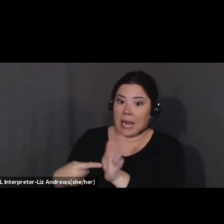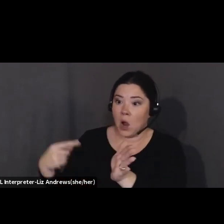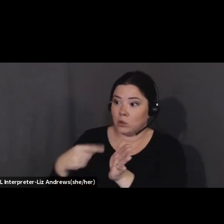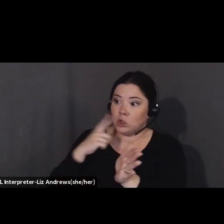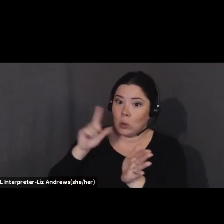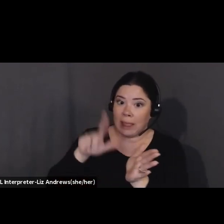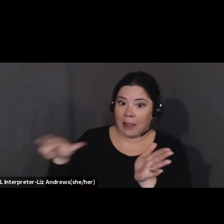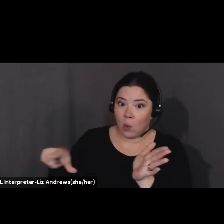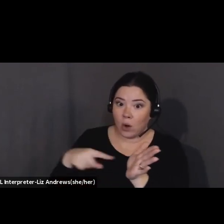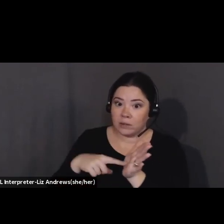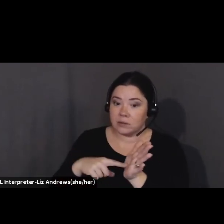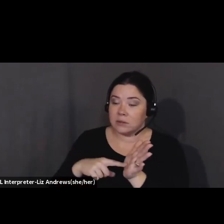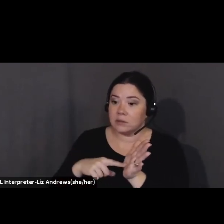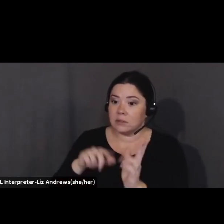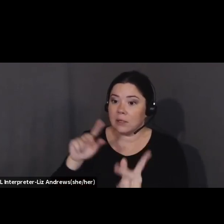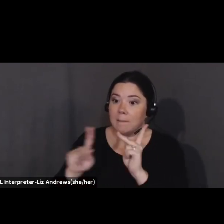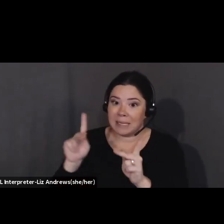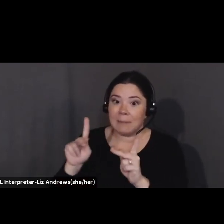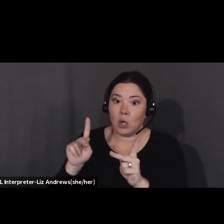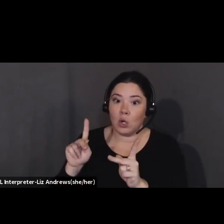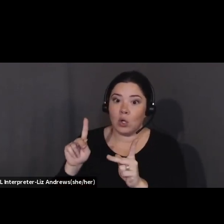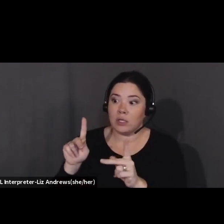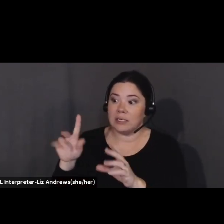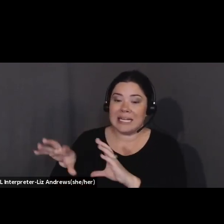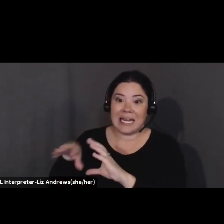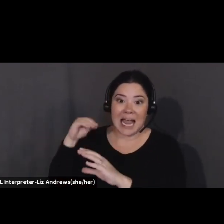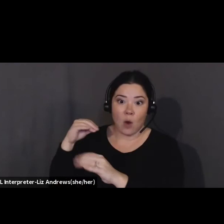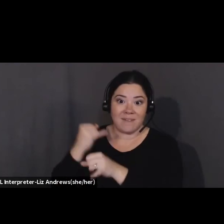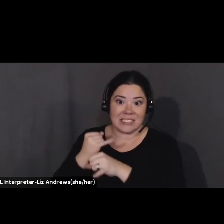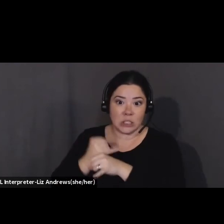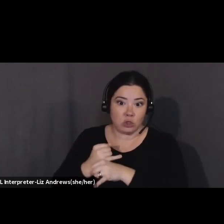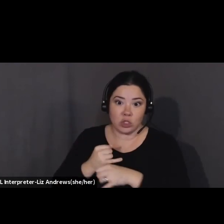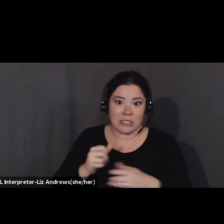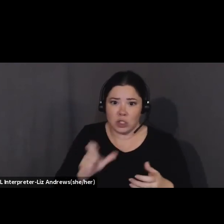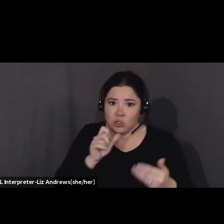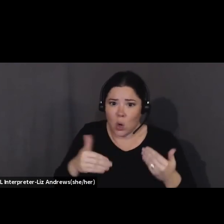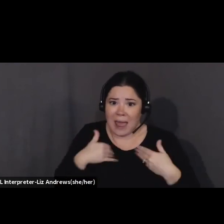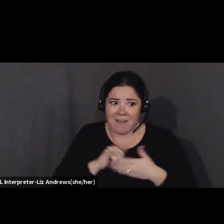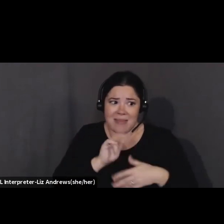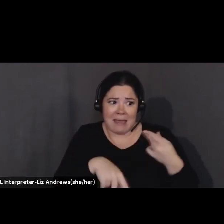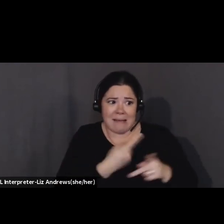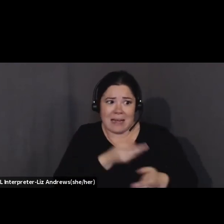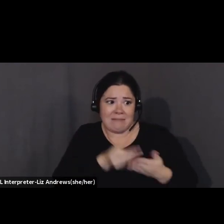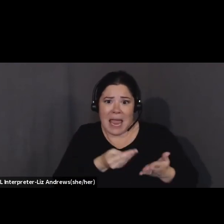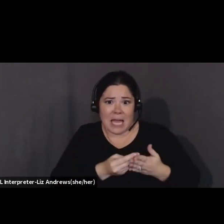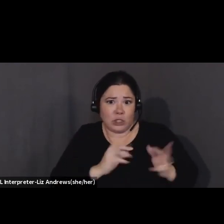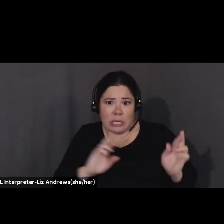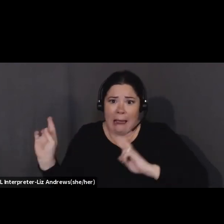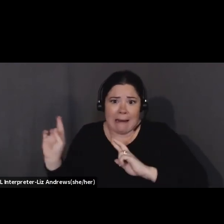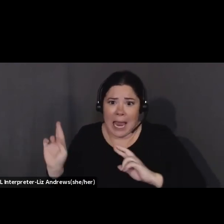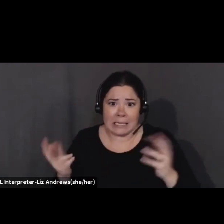landlords that people getting out of institutions don't have that kind of cash on hand.